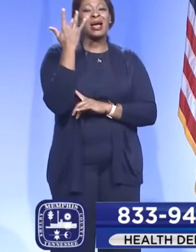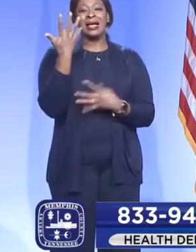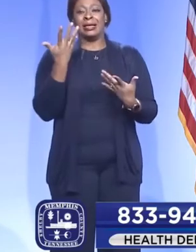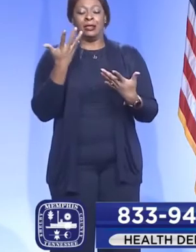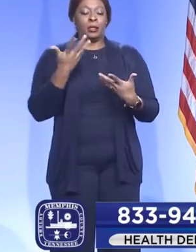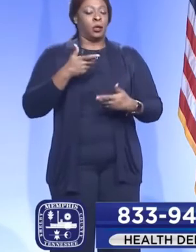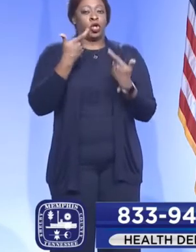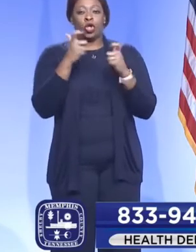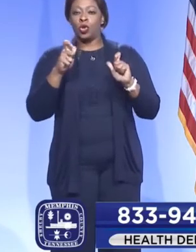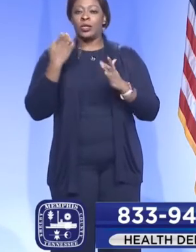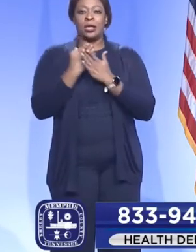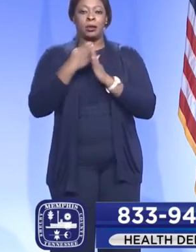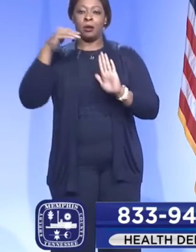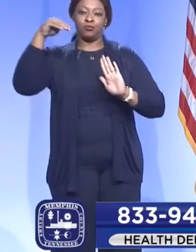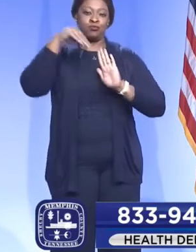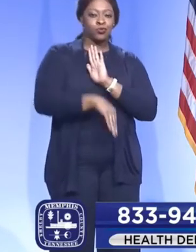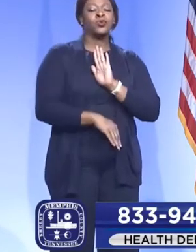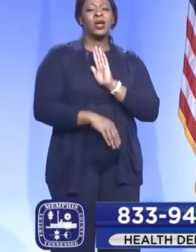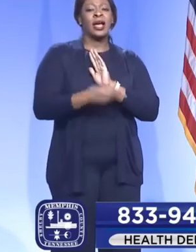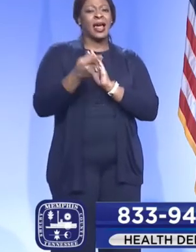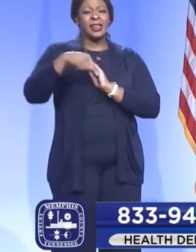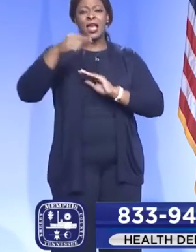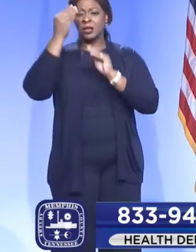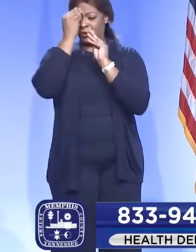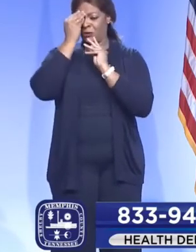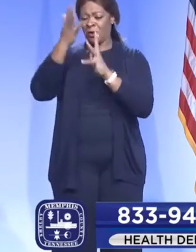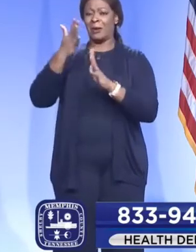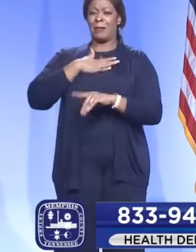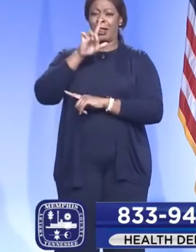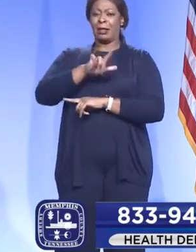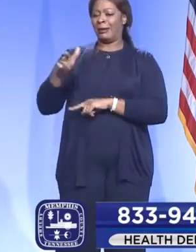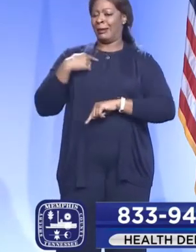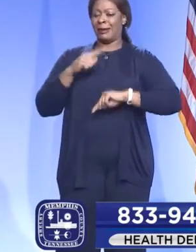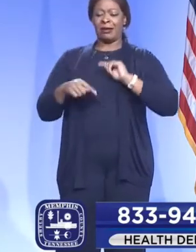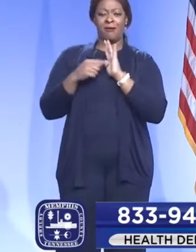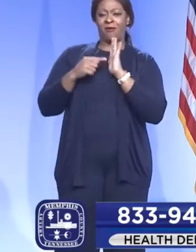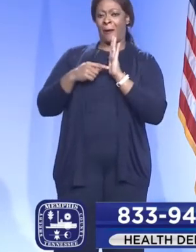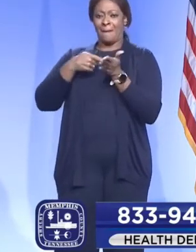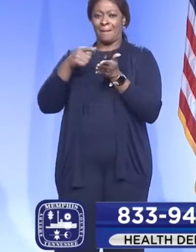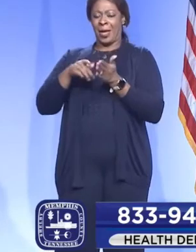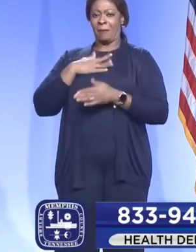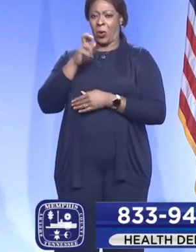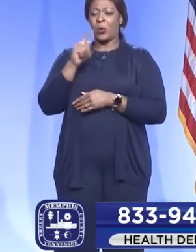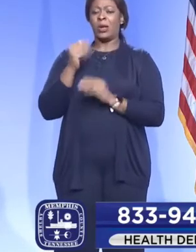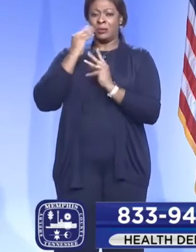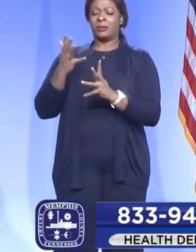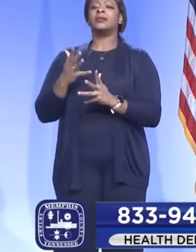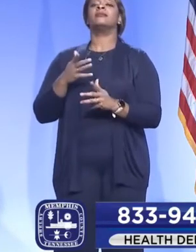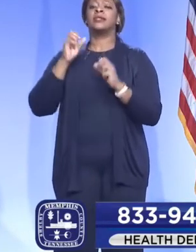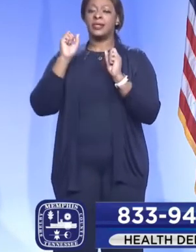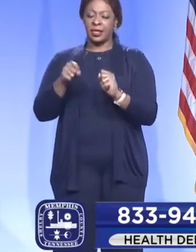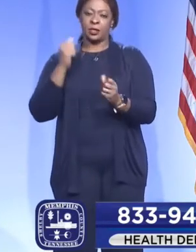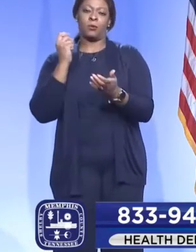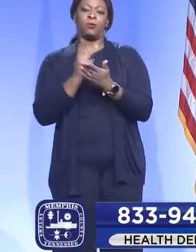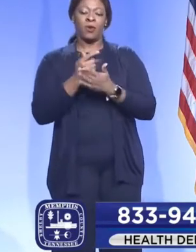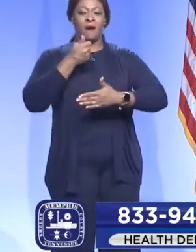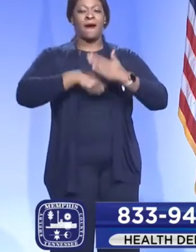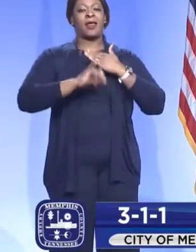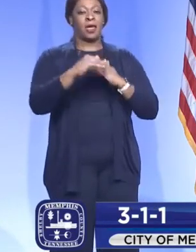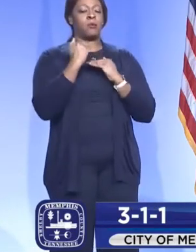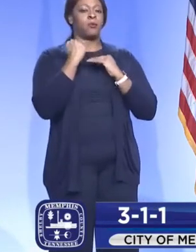past Friday, on September 4th, the federal government established a temporary halt on evictions across the